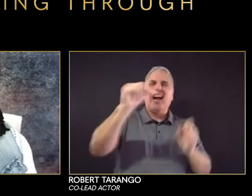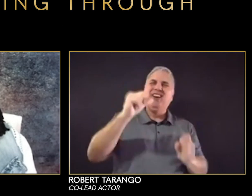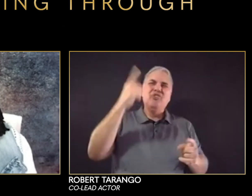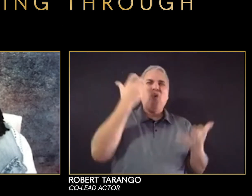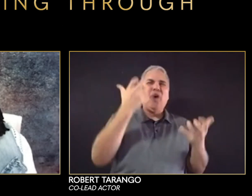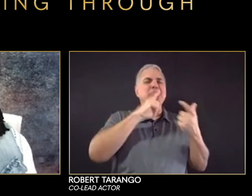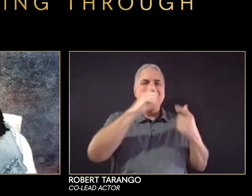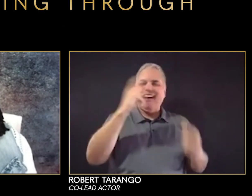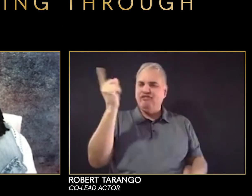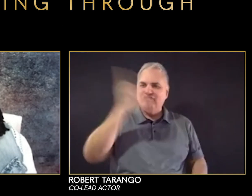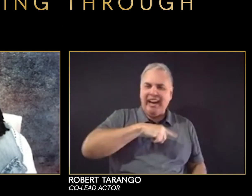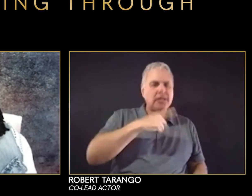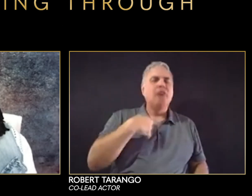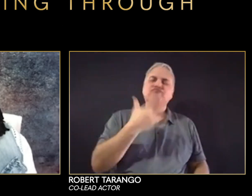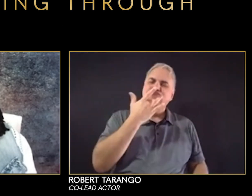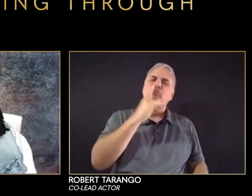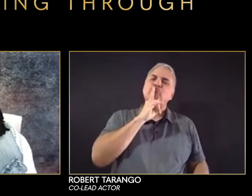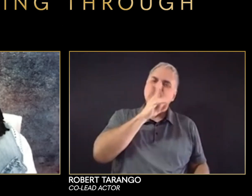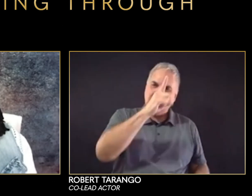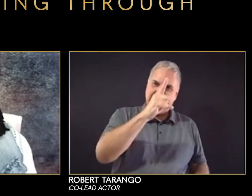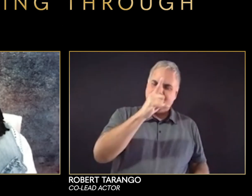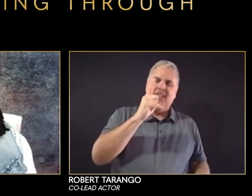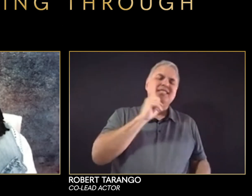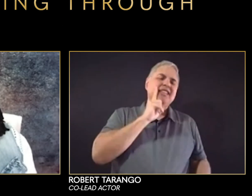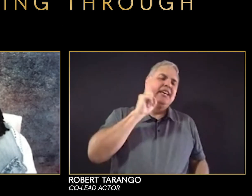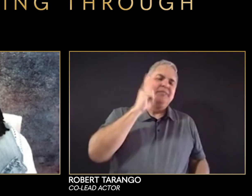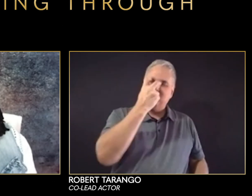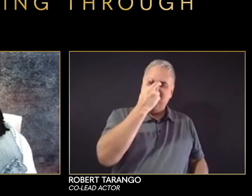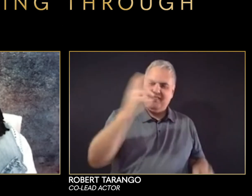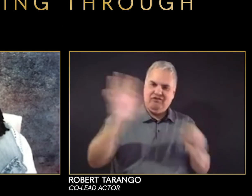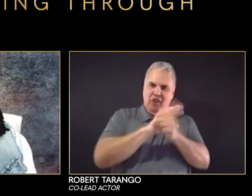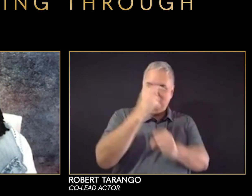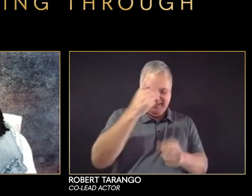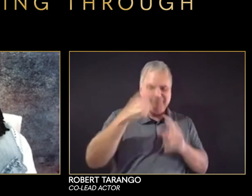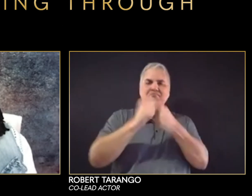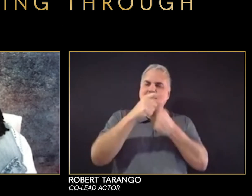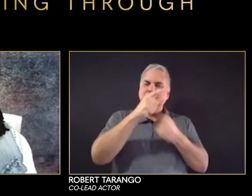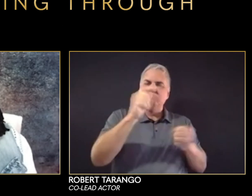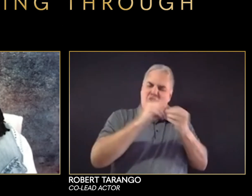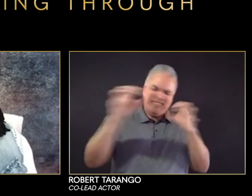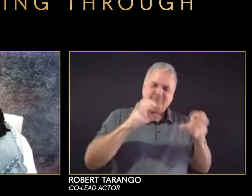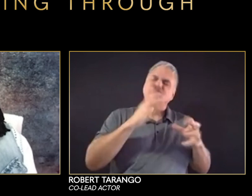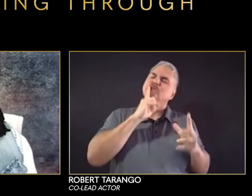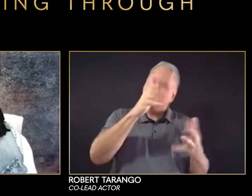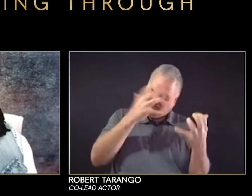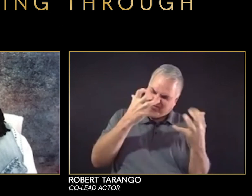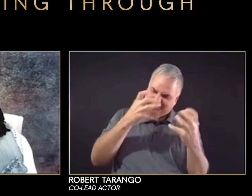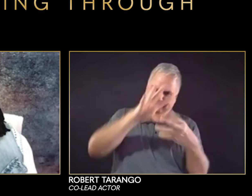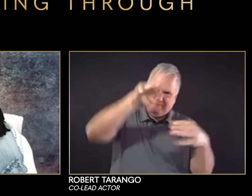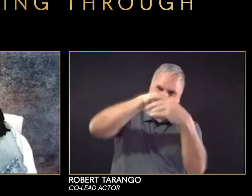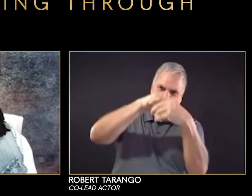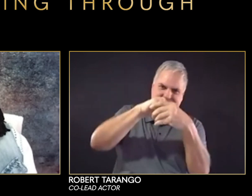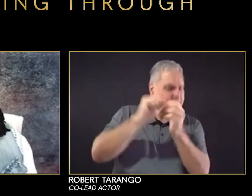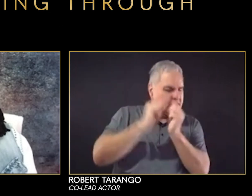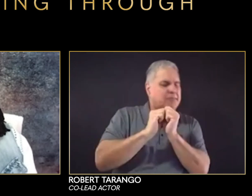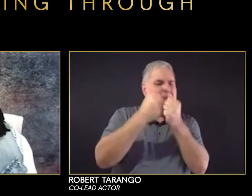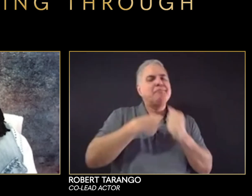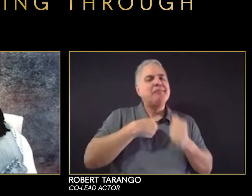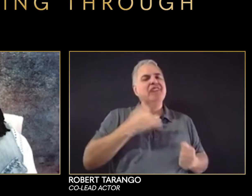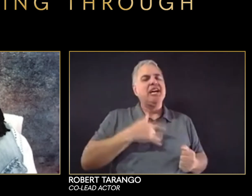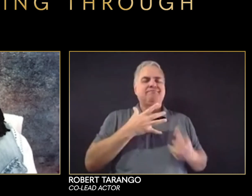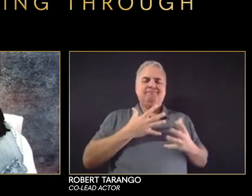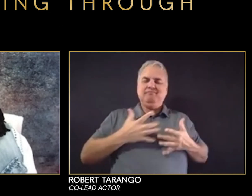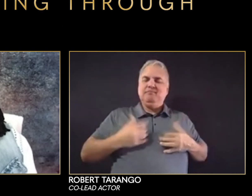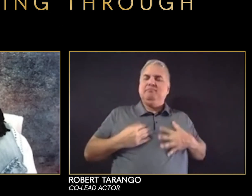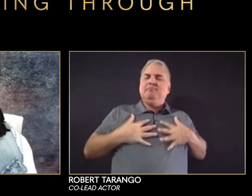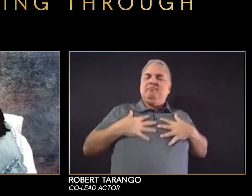character. I wanted to be their role model, to inspire them, to realize that they can do it too.